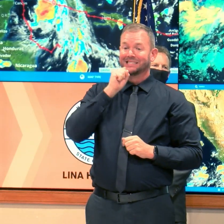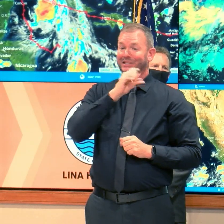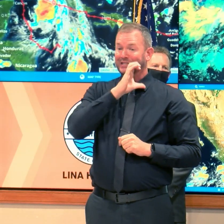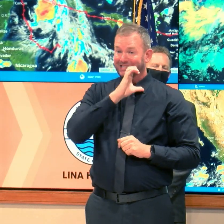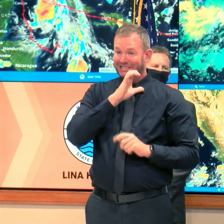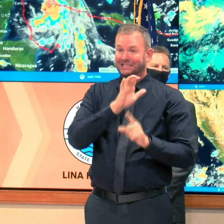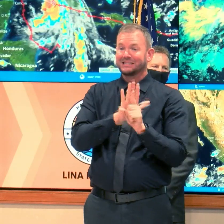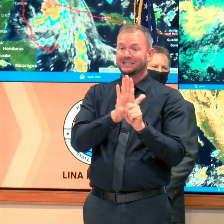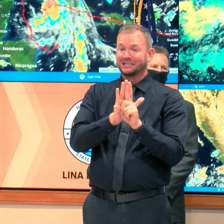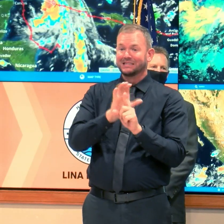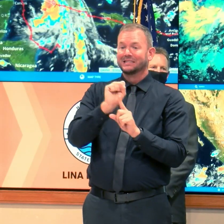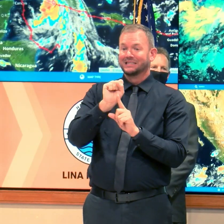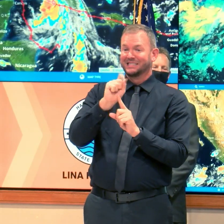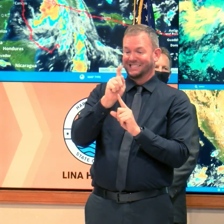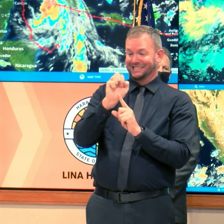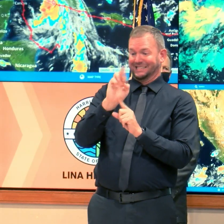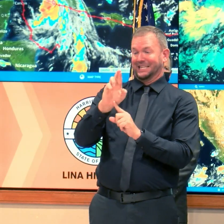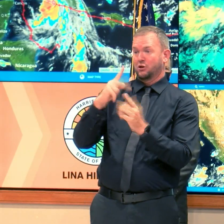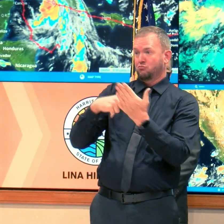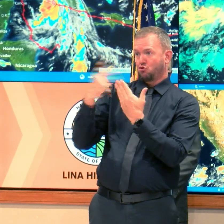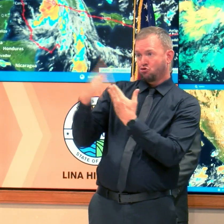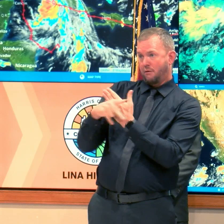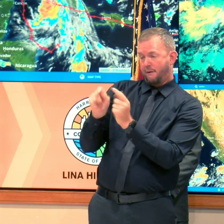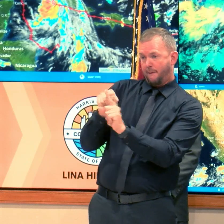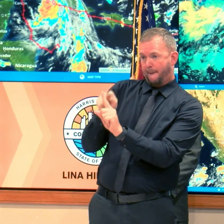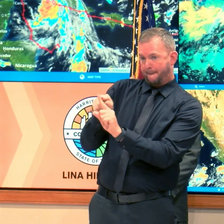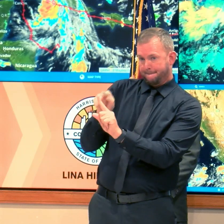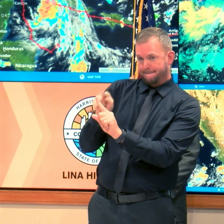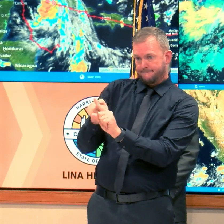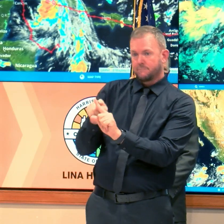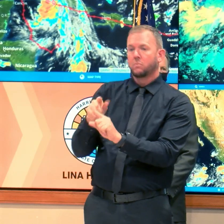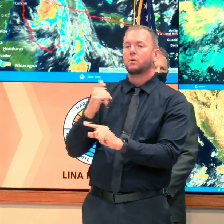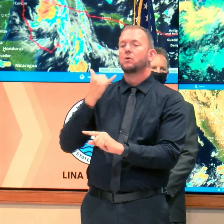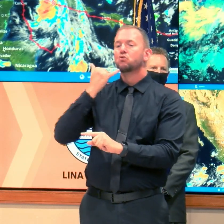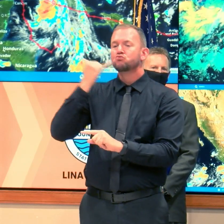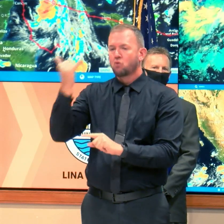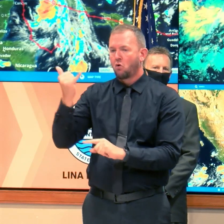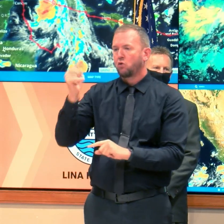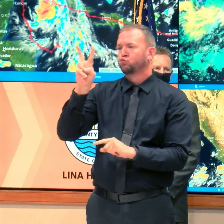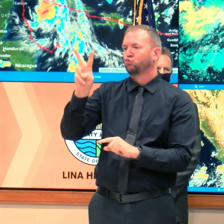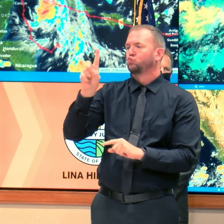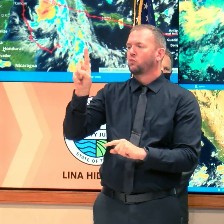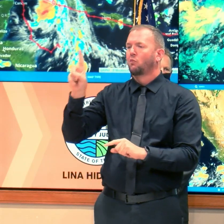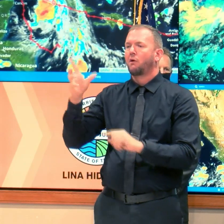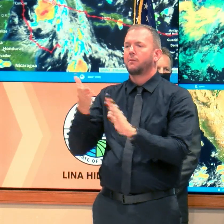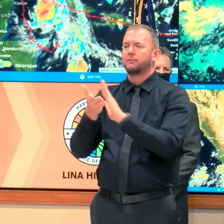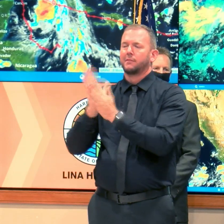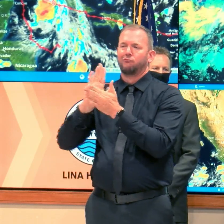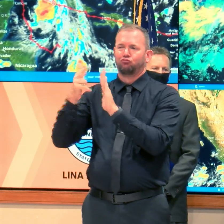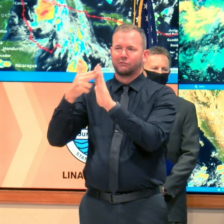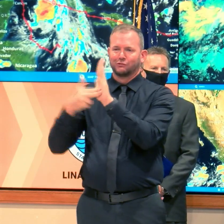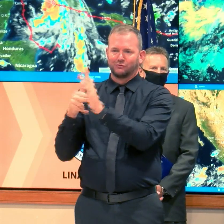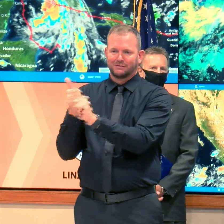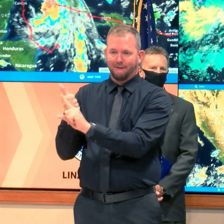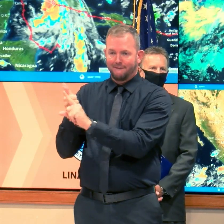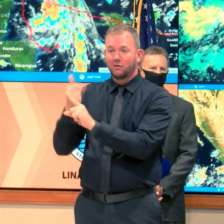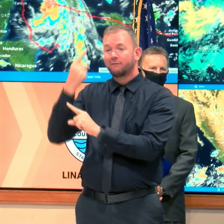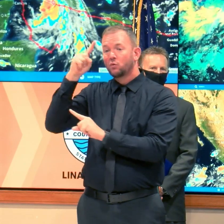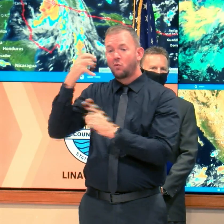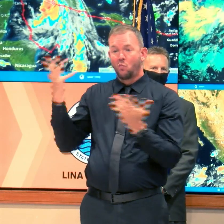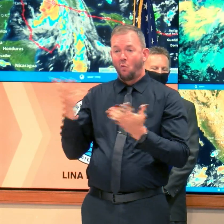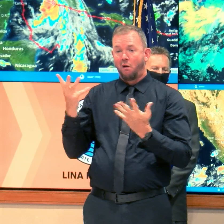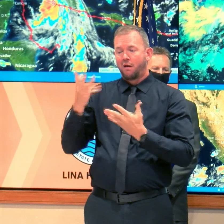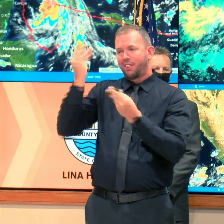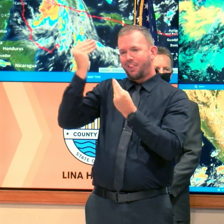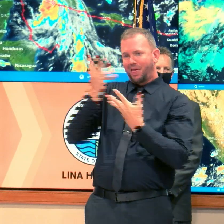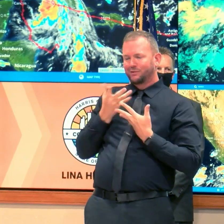211 to do that, because we certainly want to know where you are and what your needs may be, so please take advantage of doing